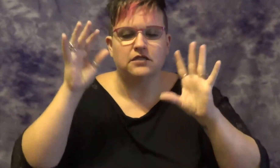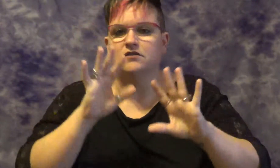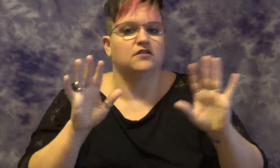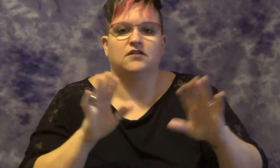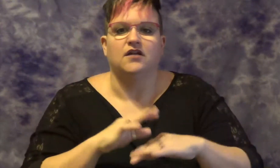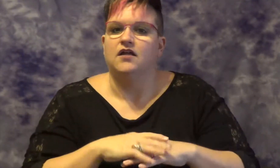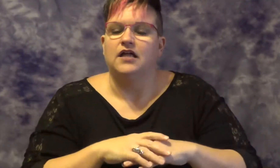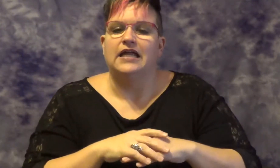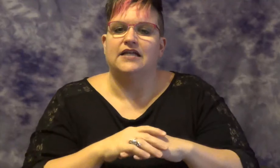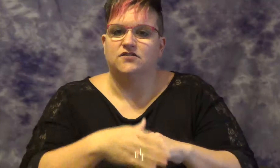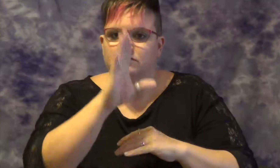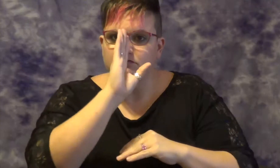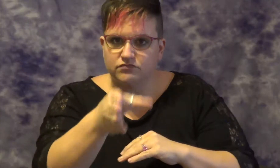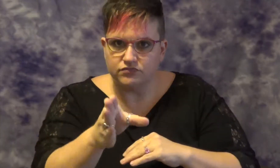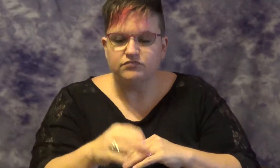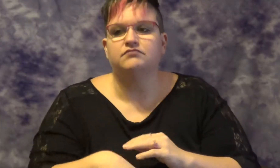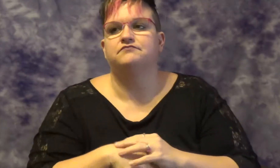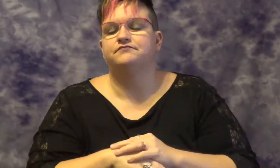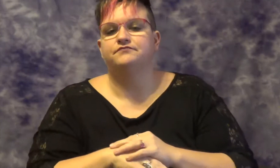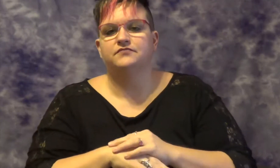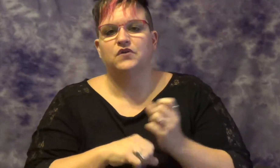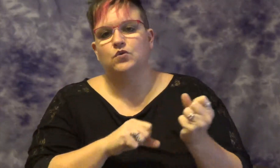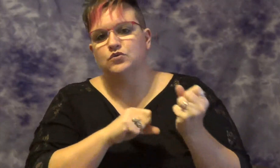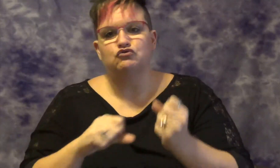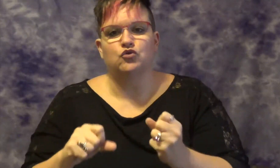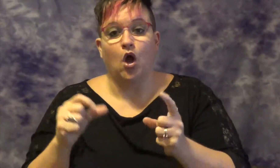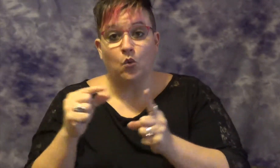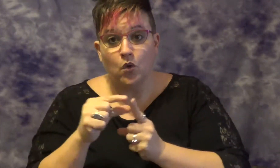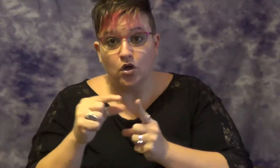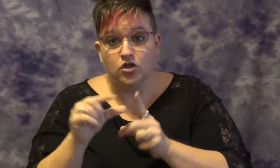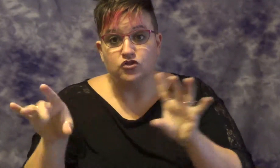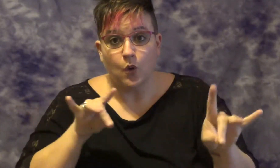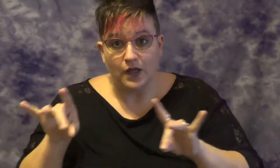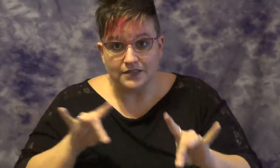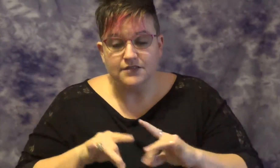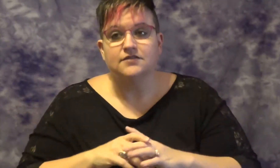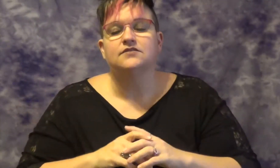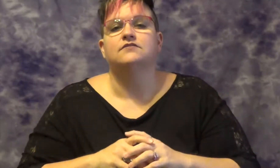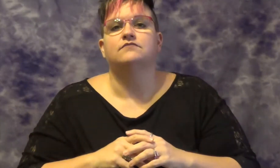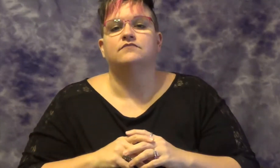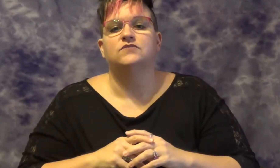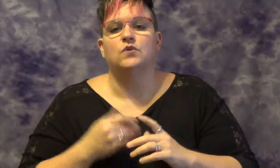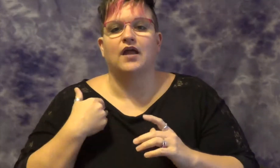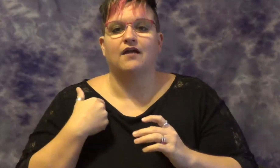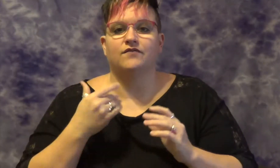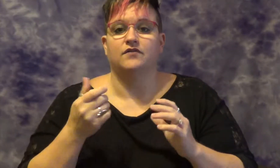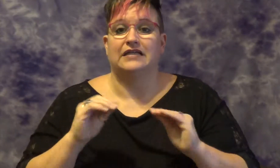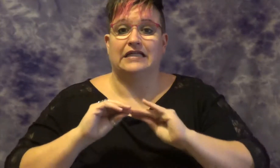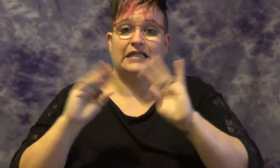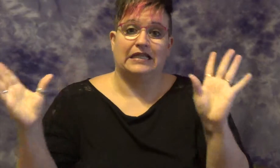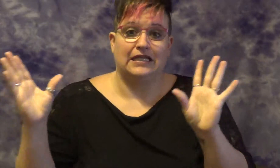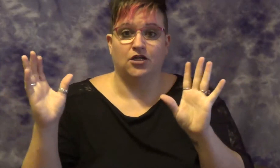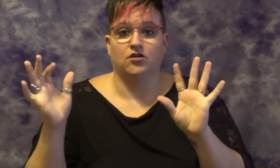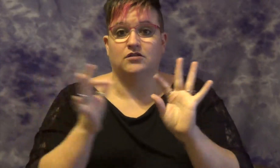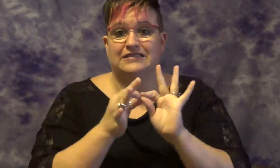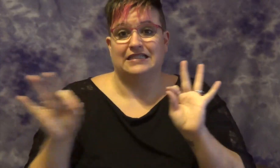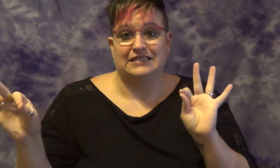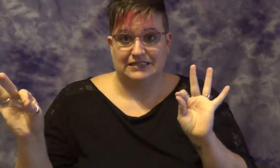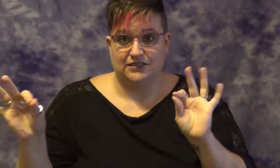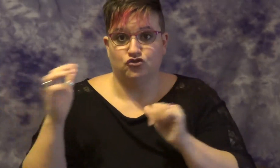of hemming and hawing, those kind of things. You use more direct approach, stronger word choice, better word choices,